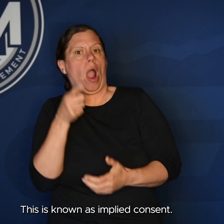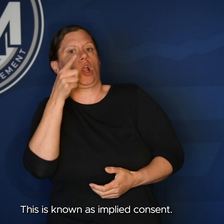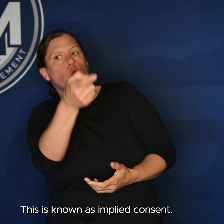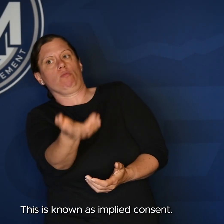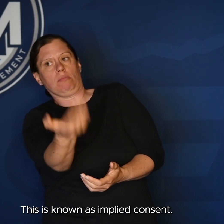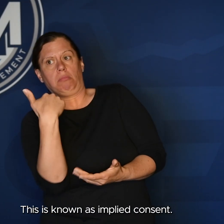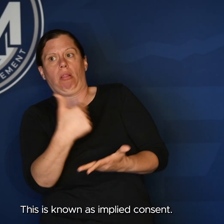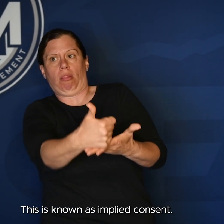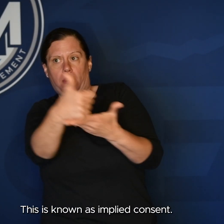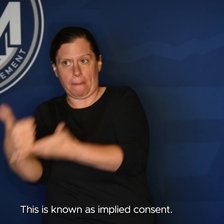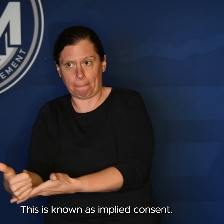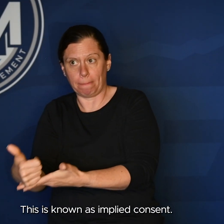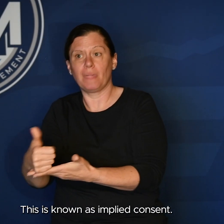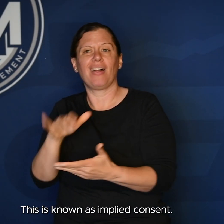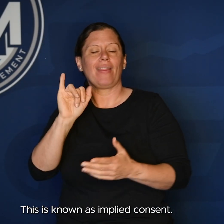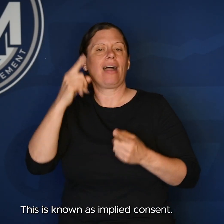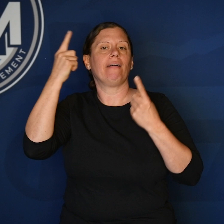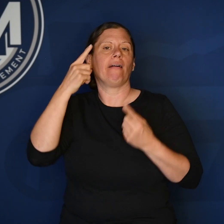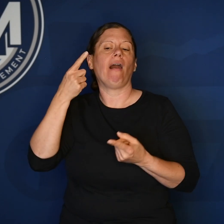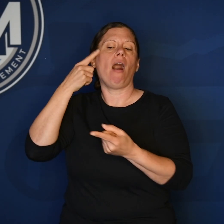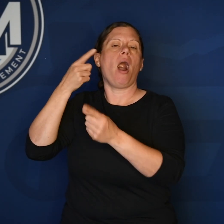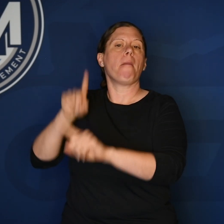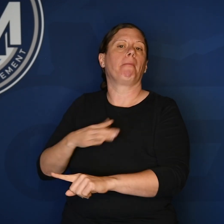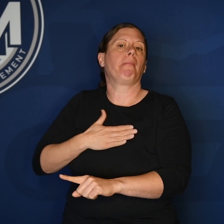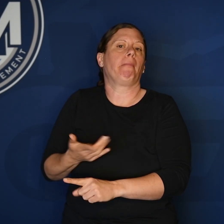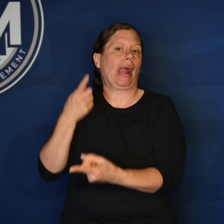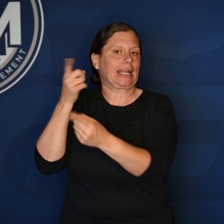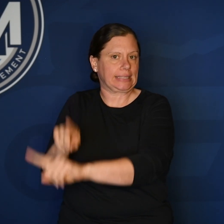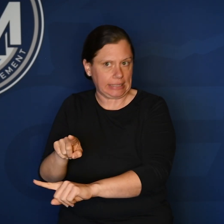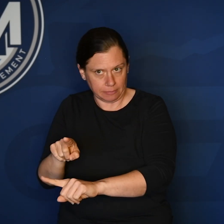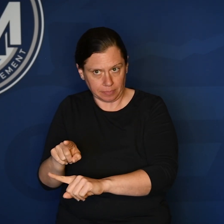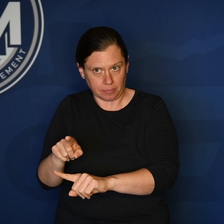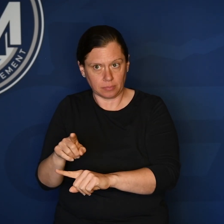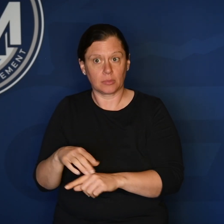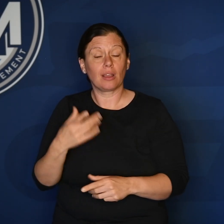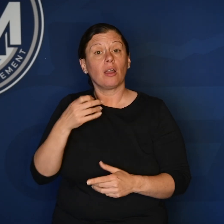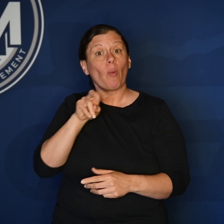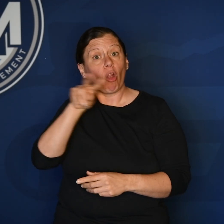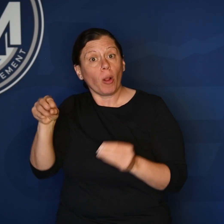as implied consent.